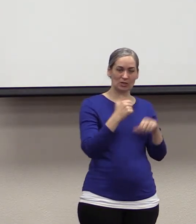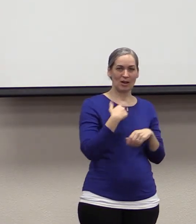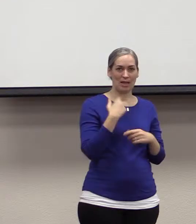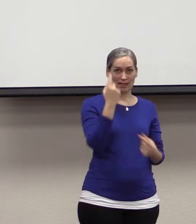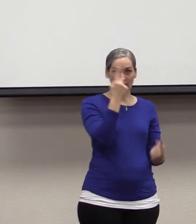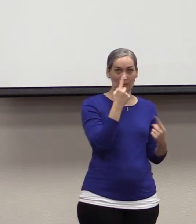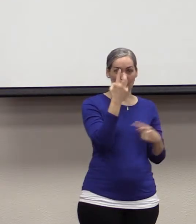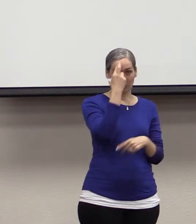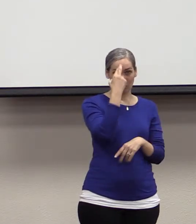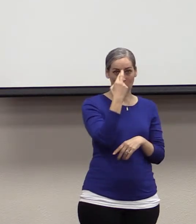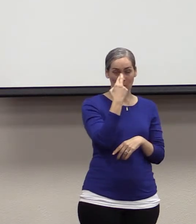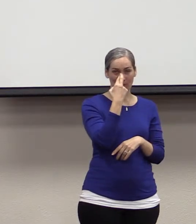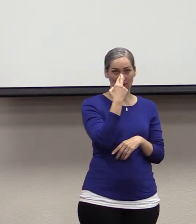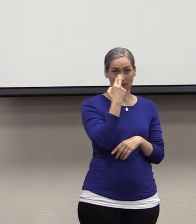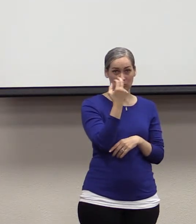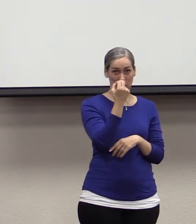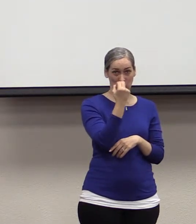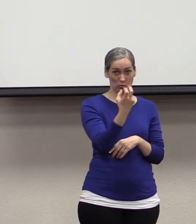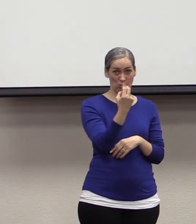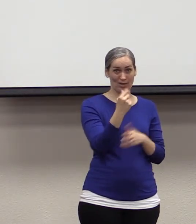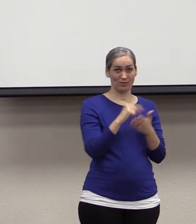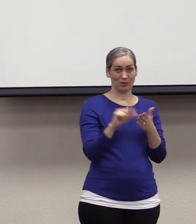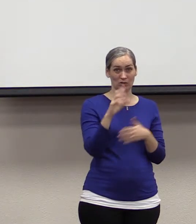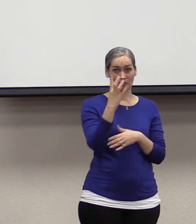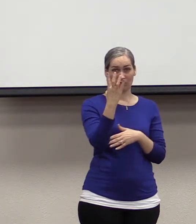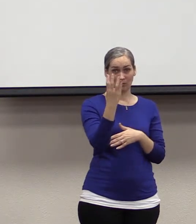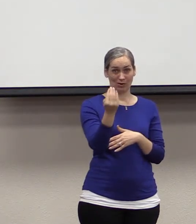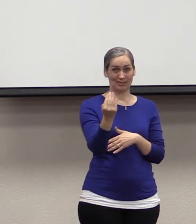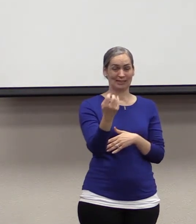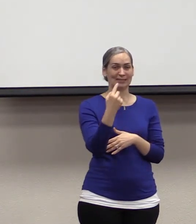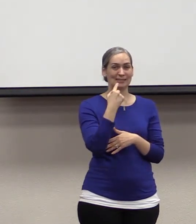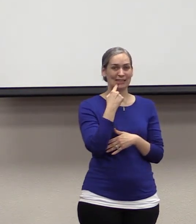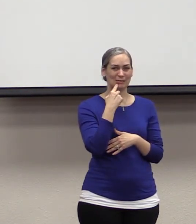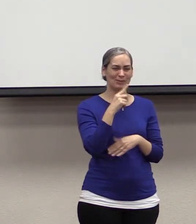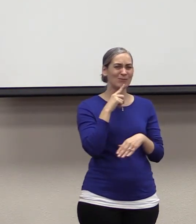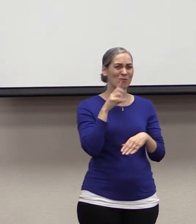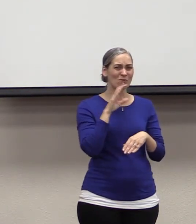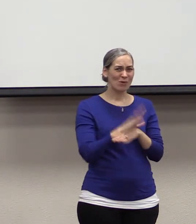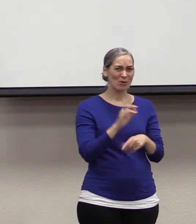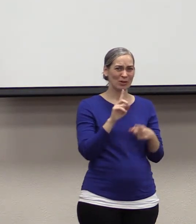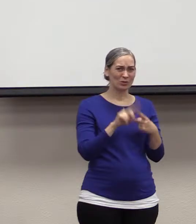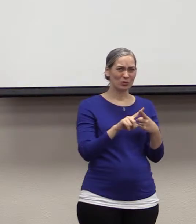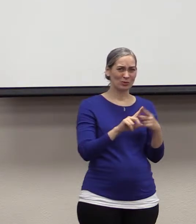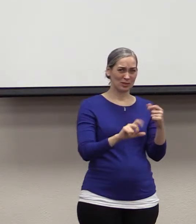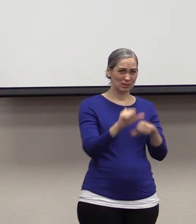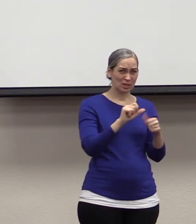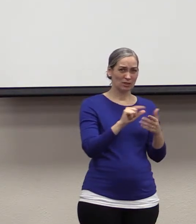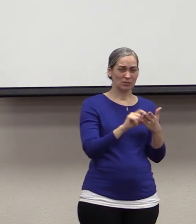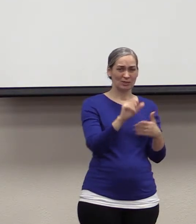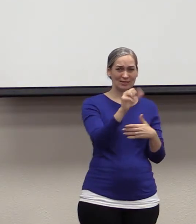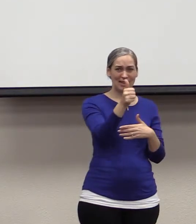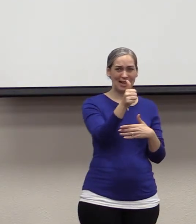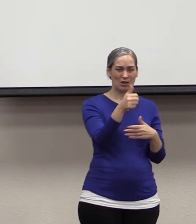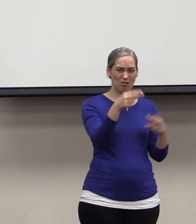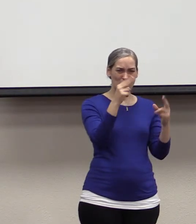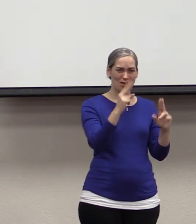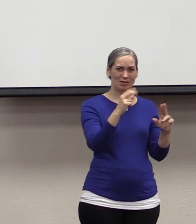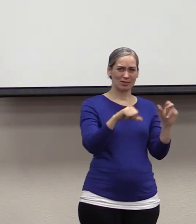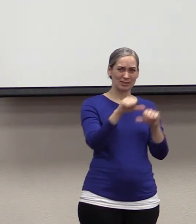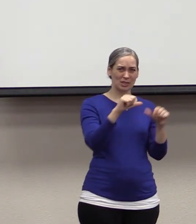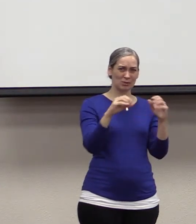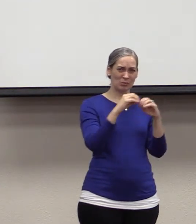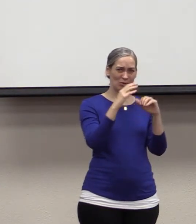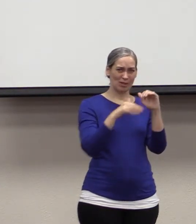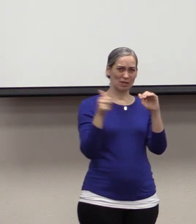Romans passages, specifically in chapters 12 and 14, where it tells us, be devoted to one another in verse 10. Honor one another above yourselves.